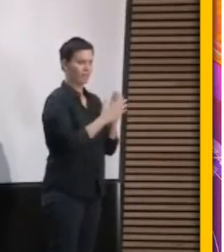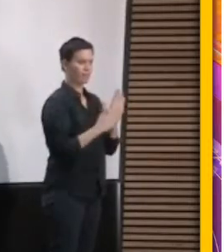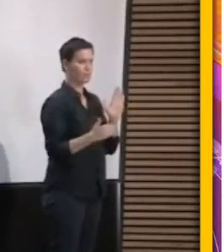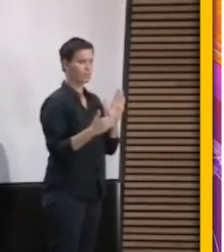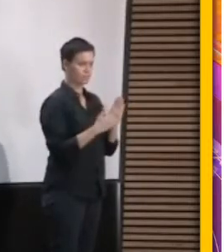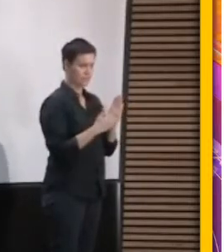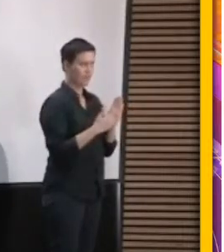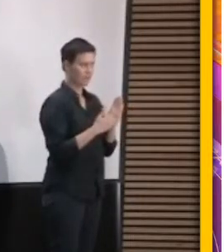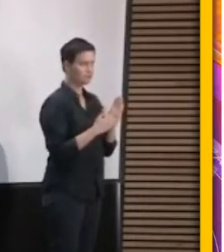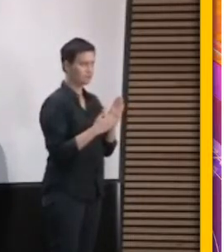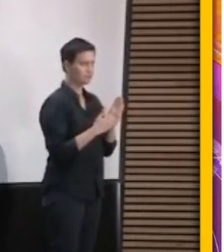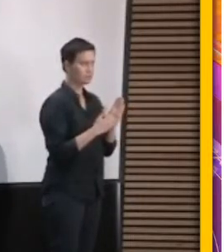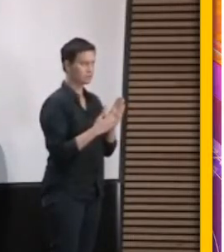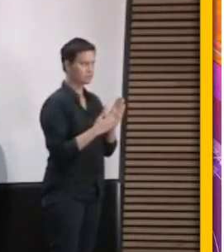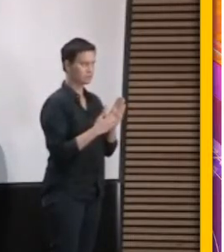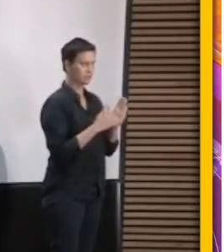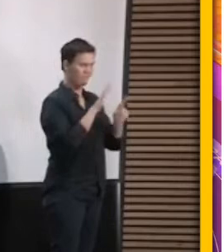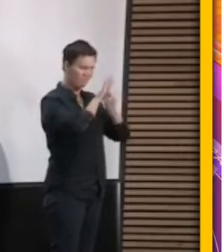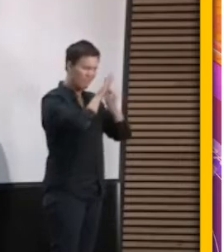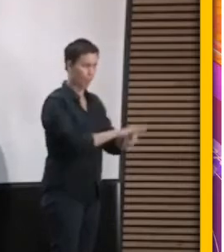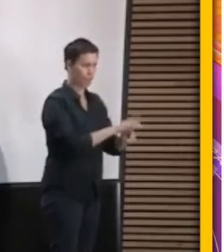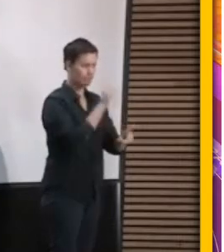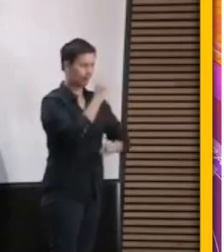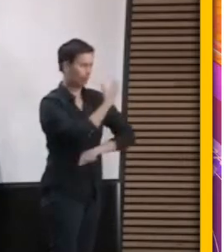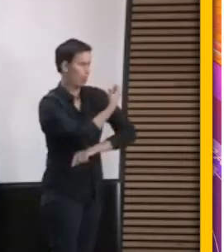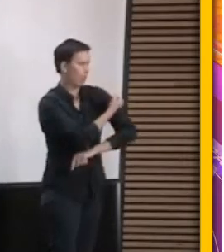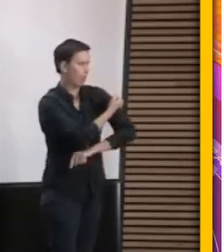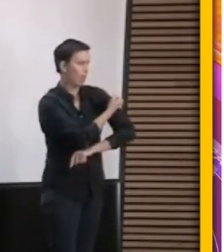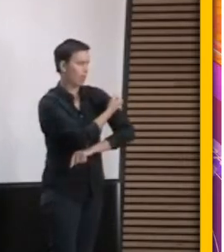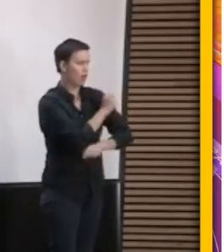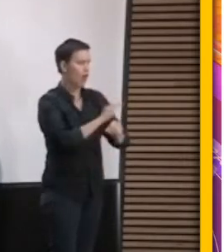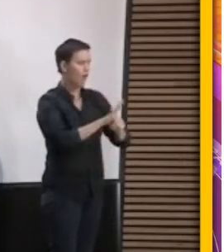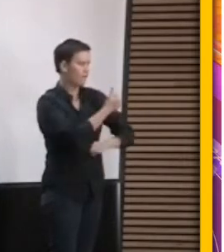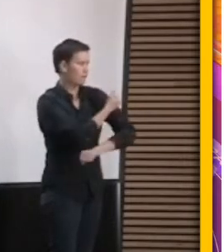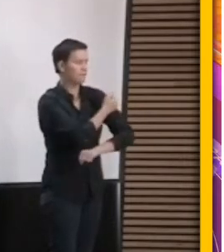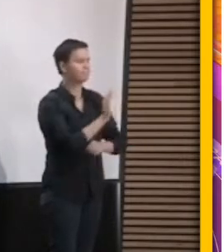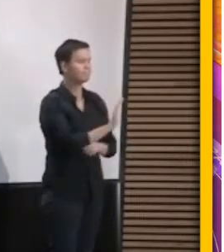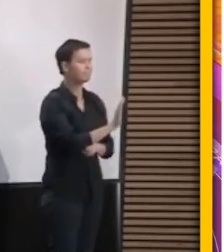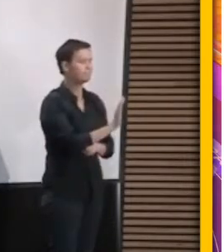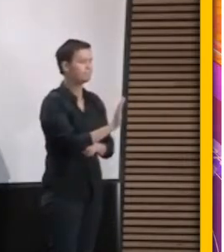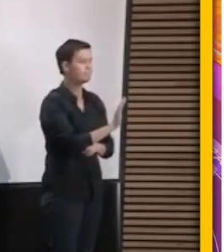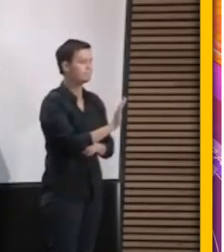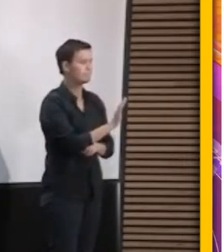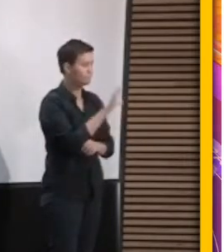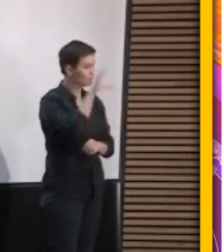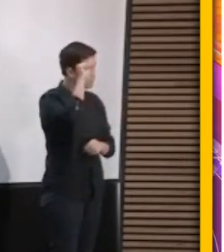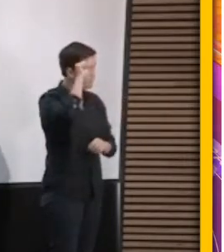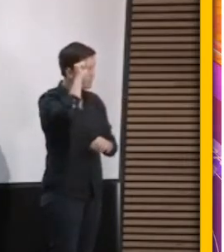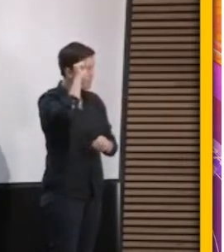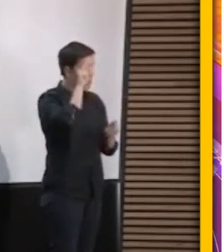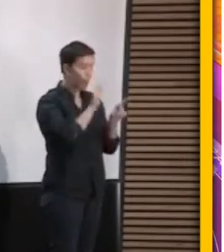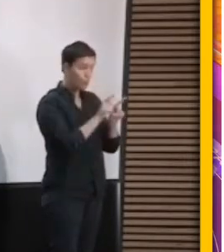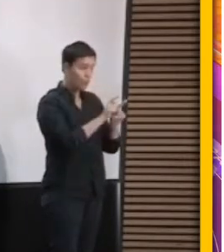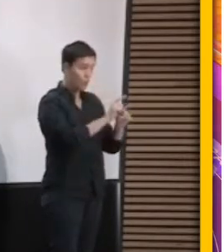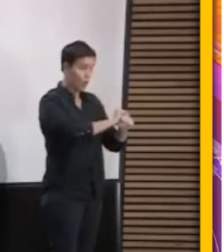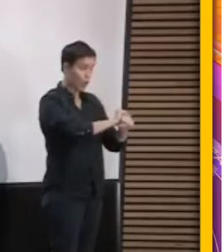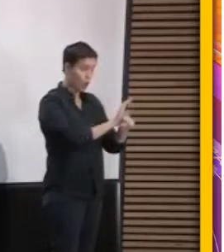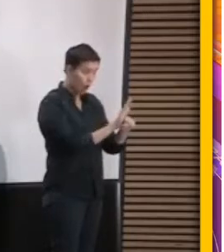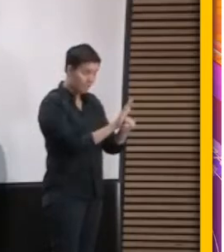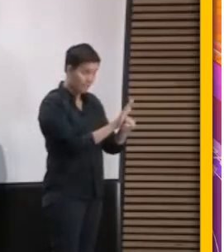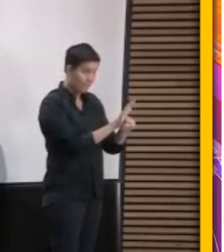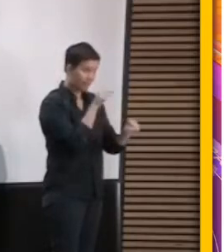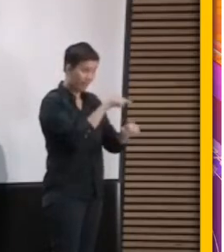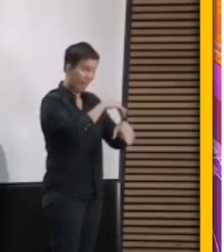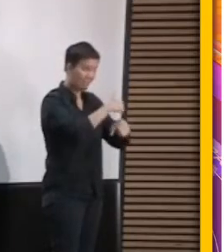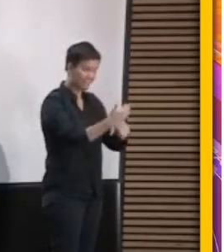Zealand without needing to mandate. Keep in mind, people's freedoms are affected by COVID. It is in everyone's